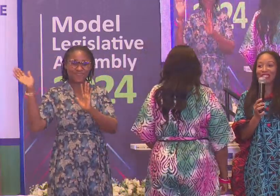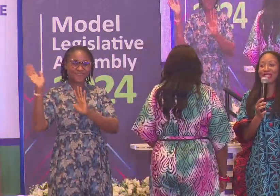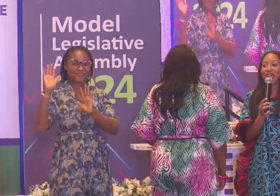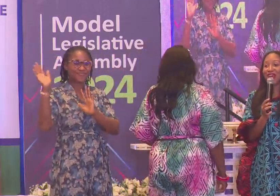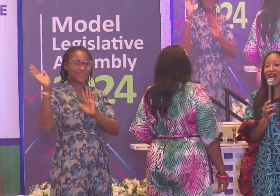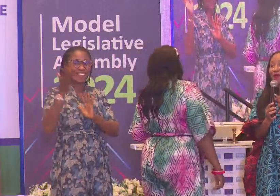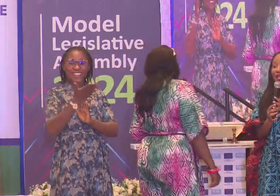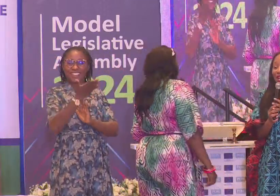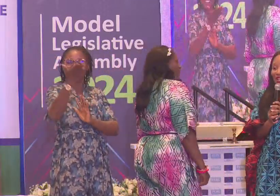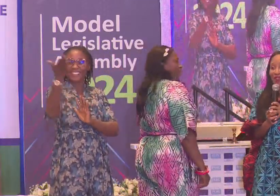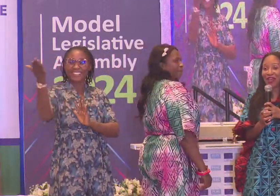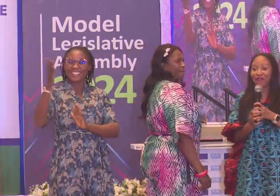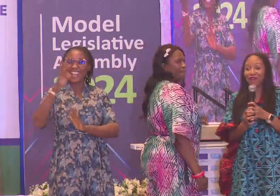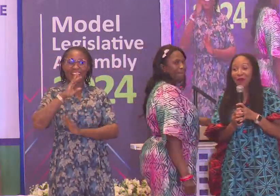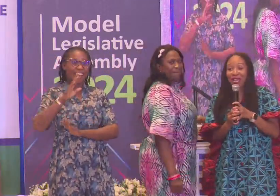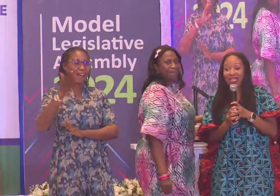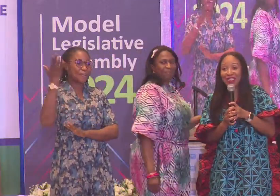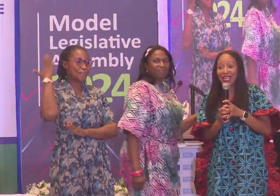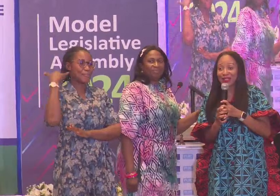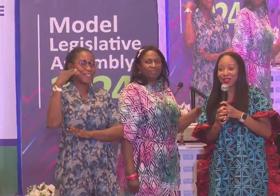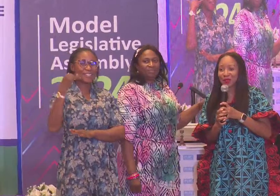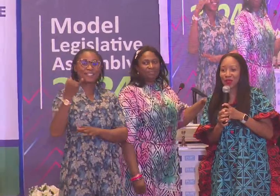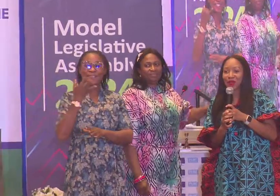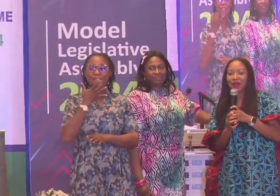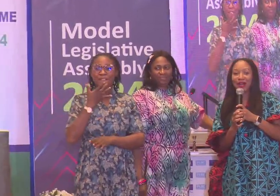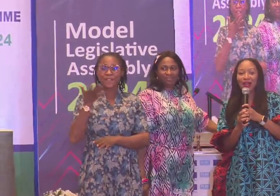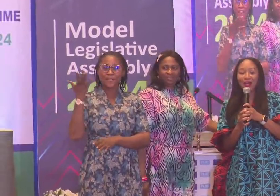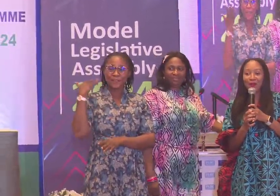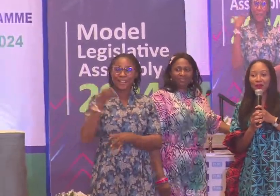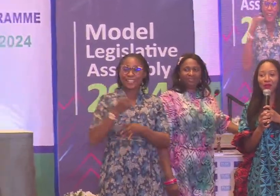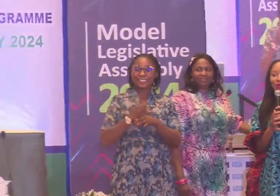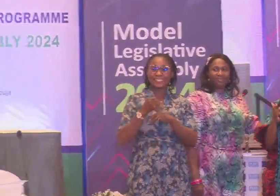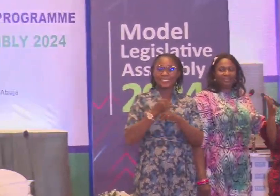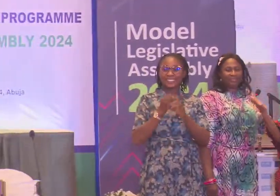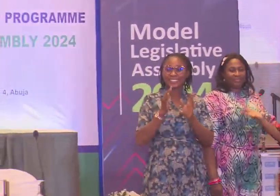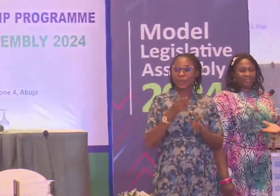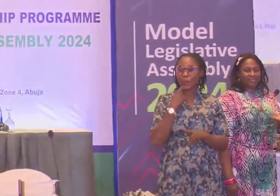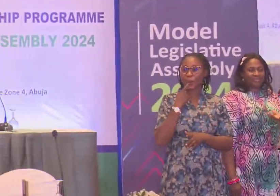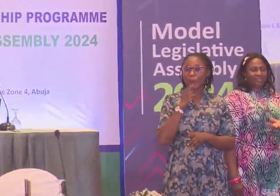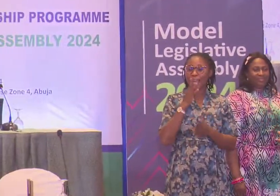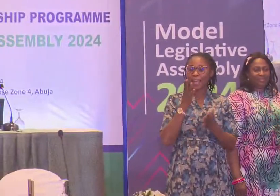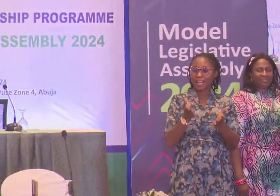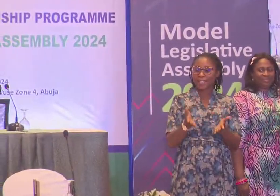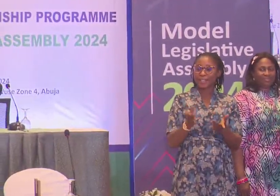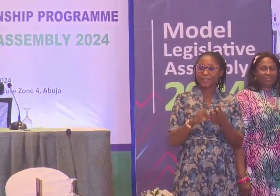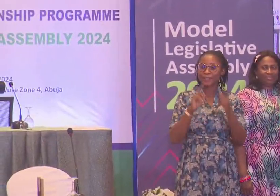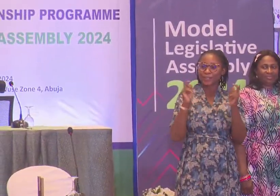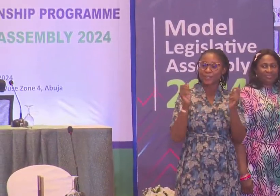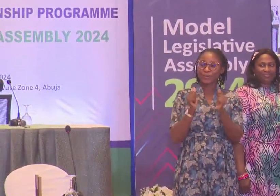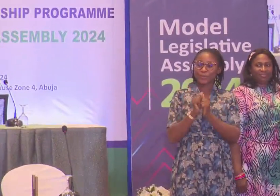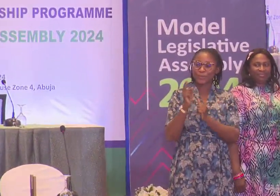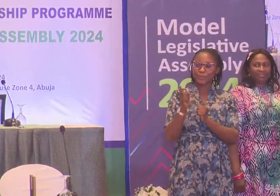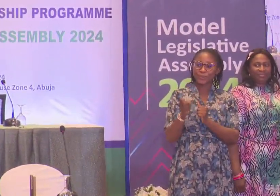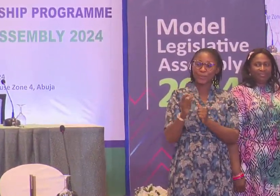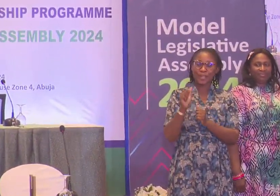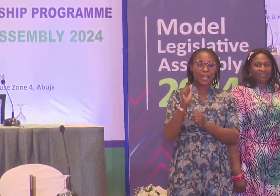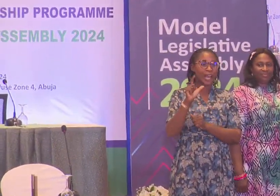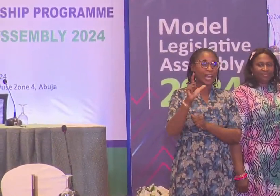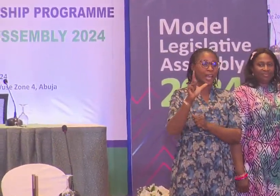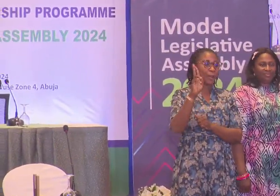These are alumni, former interns who are here to celebrate with you. We have an alumni